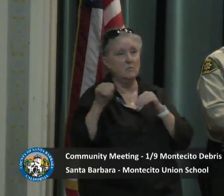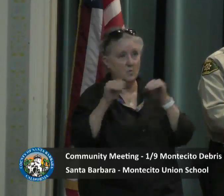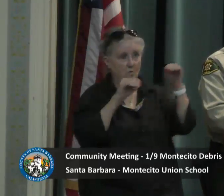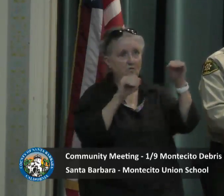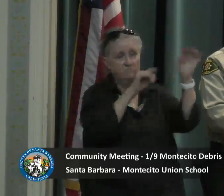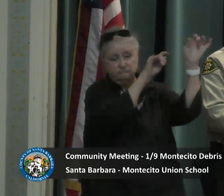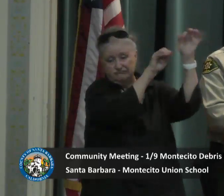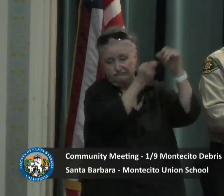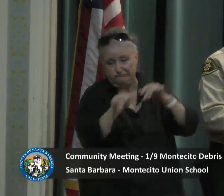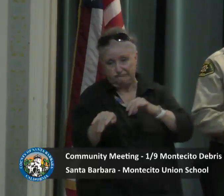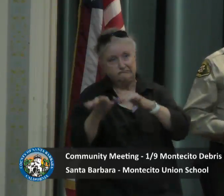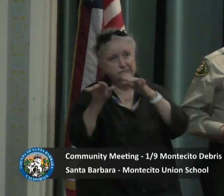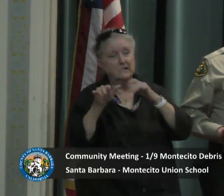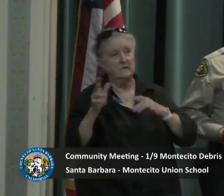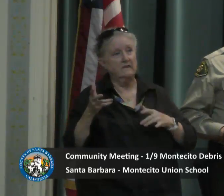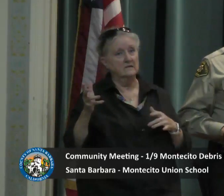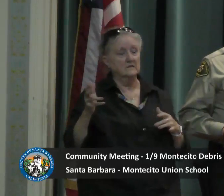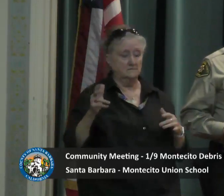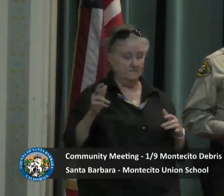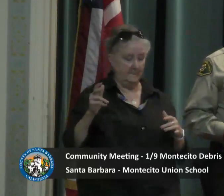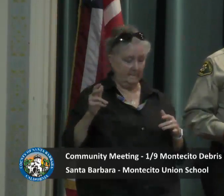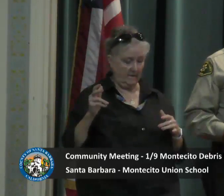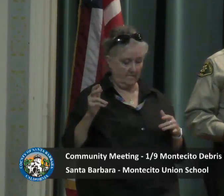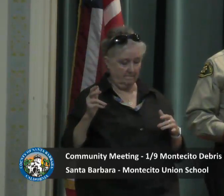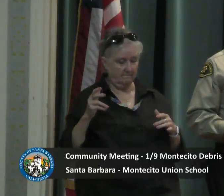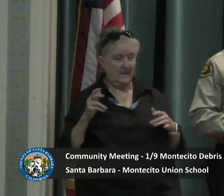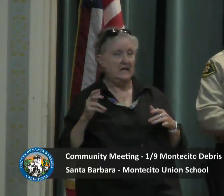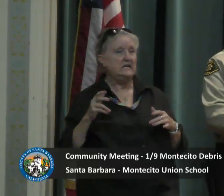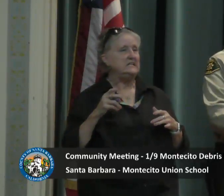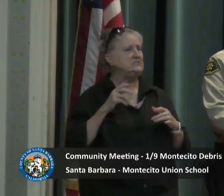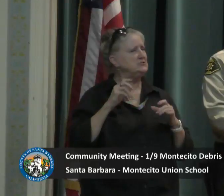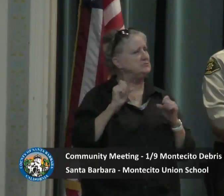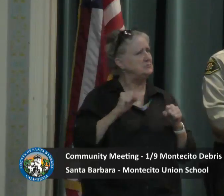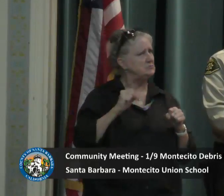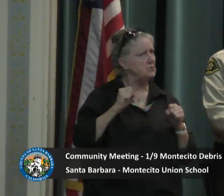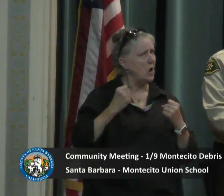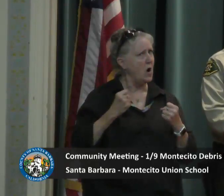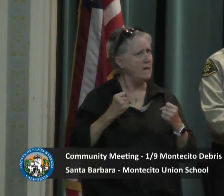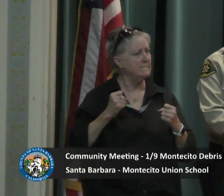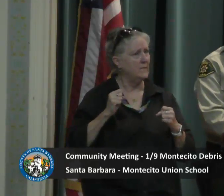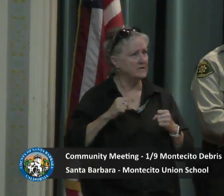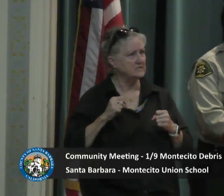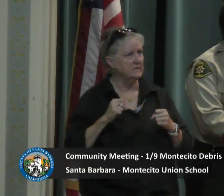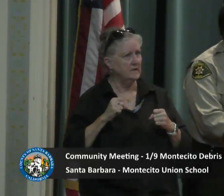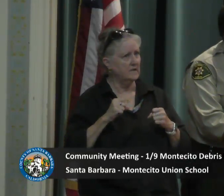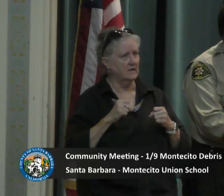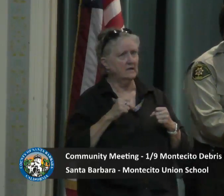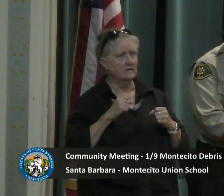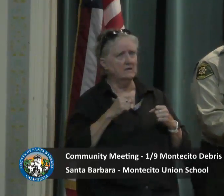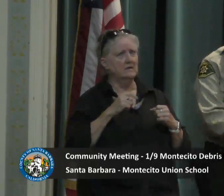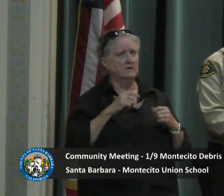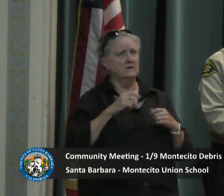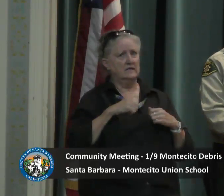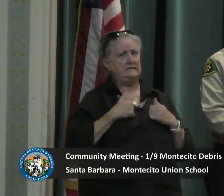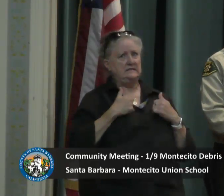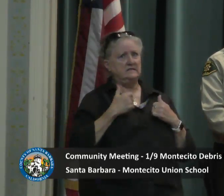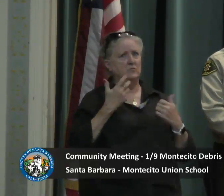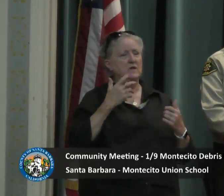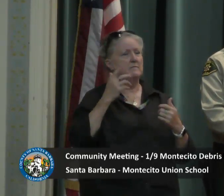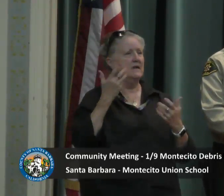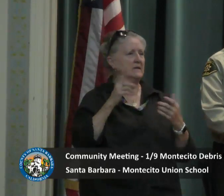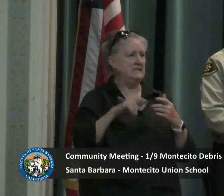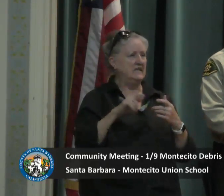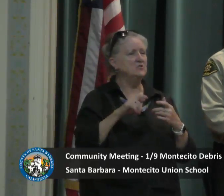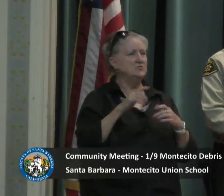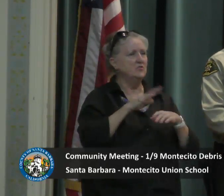event. Accordingly, a strong possibility exists that we are going to need to call for future evacuations.